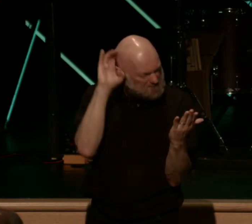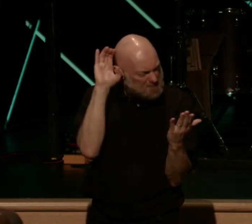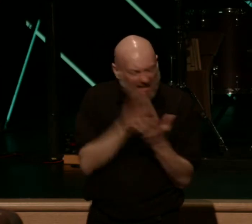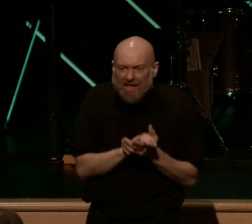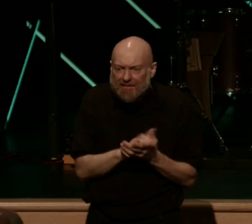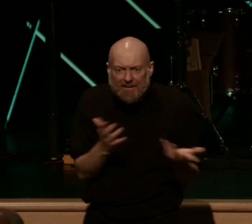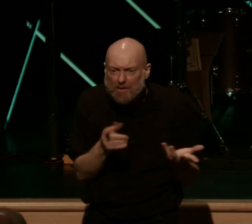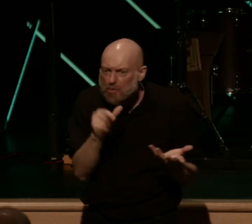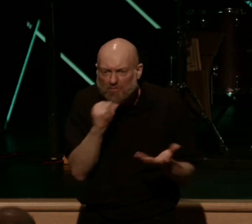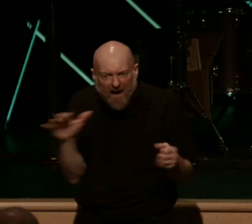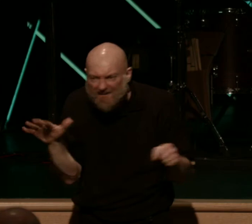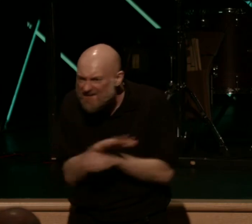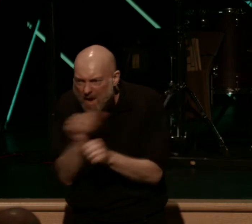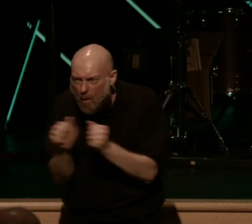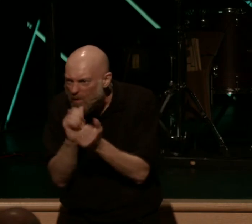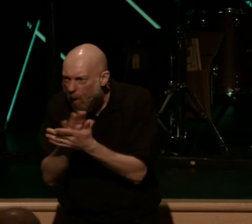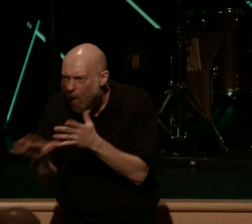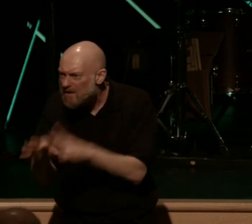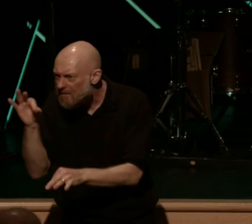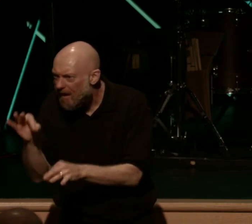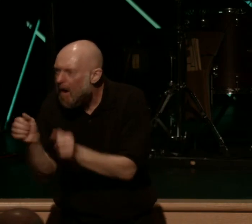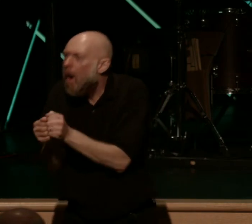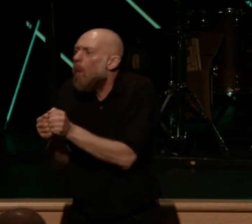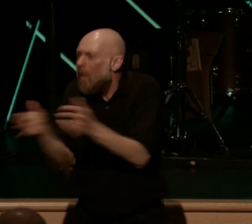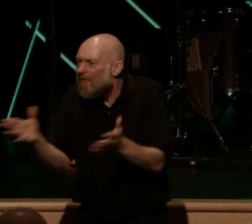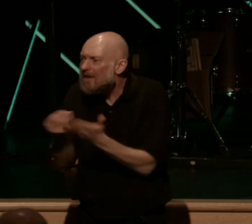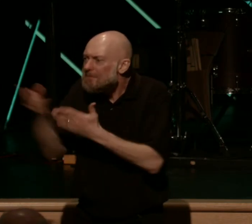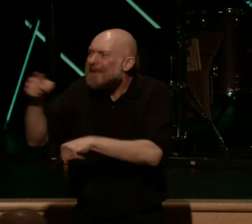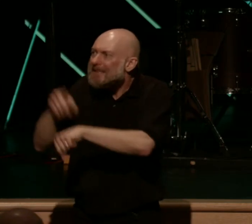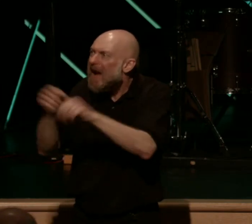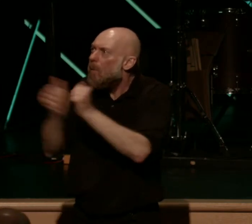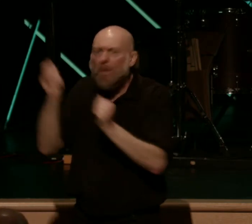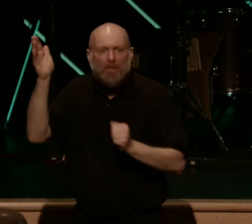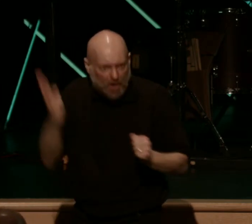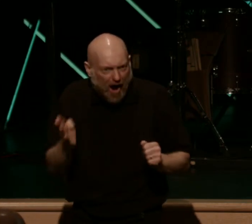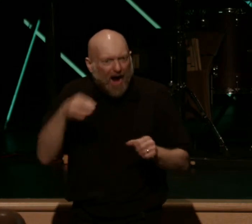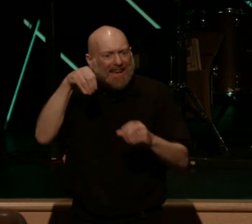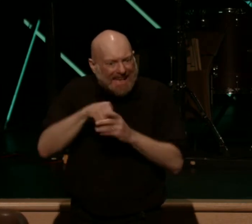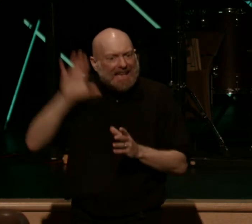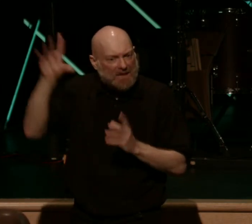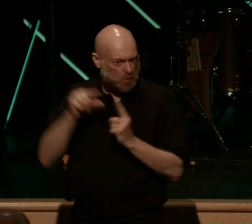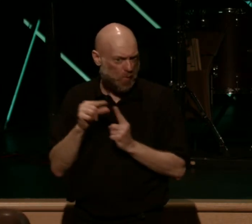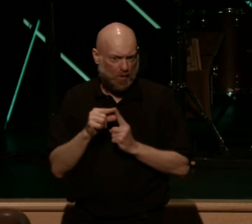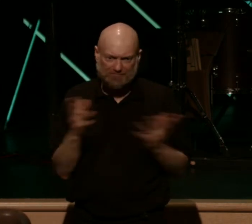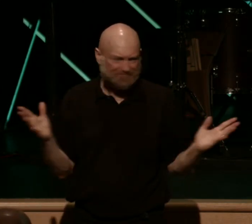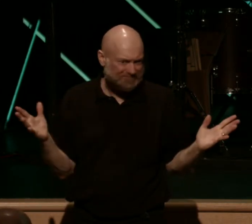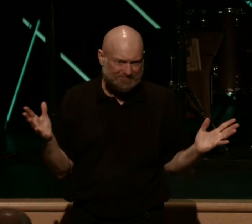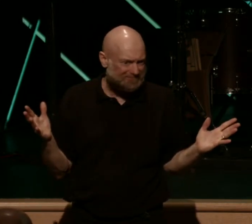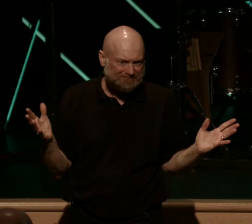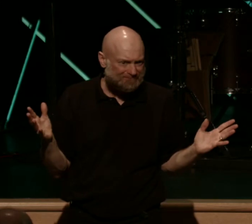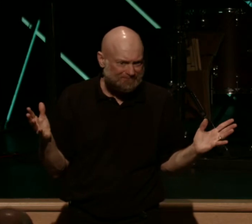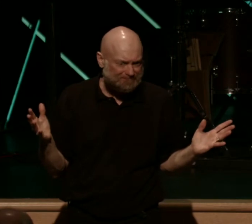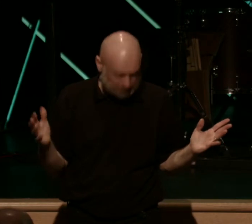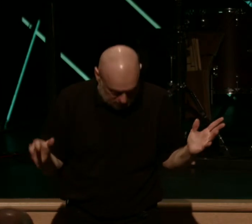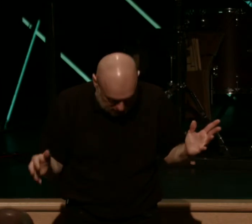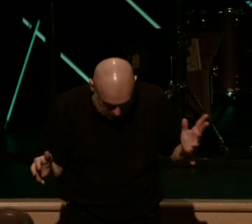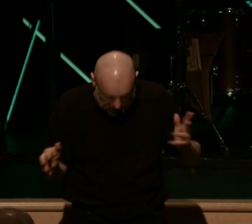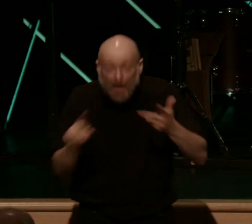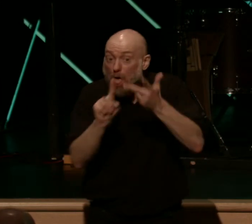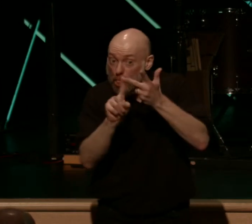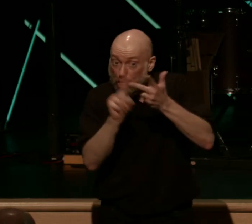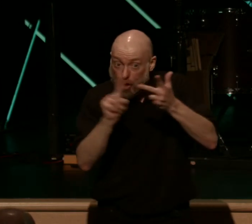Because we won't be filled with the Spirit apart from spending time with God in His word. Third